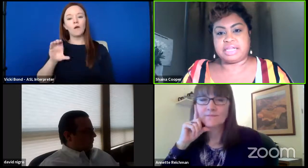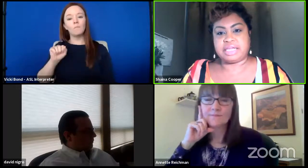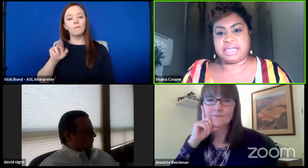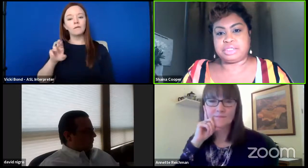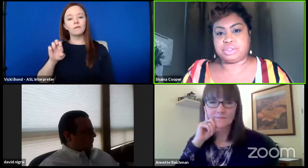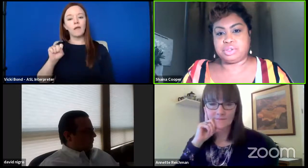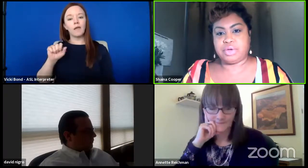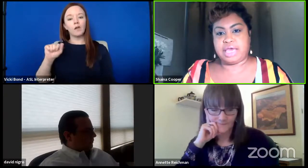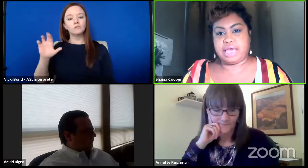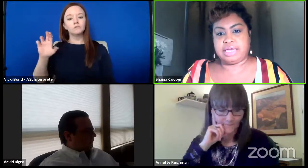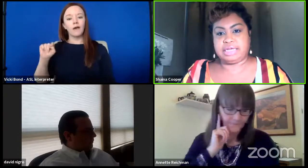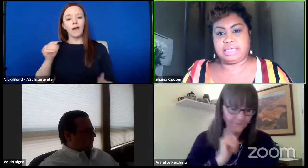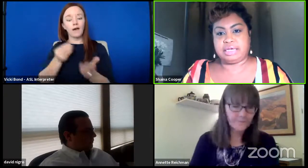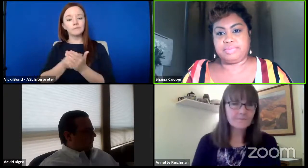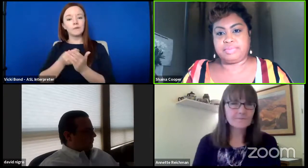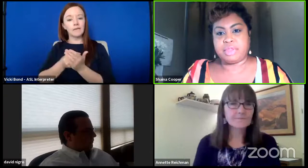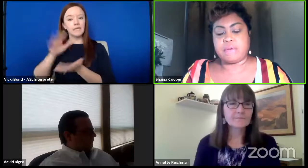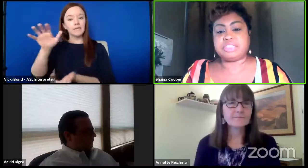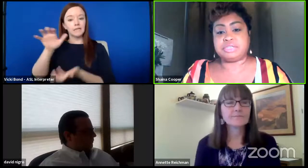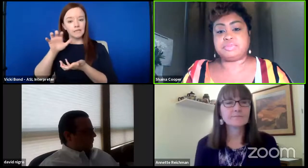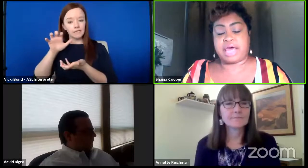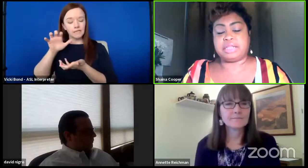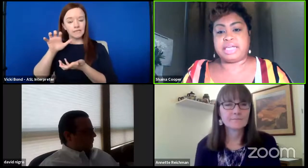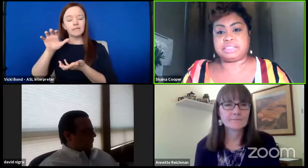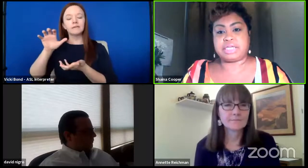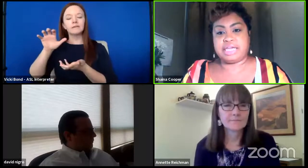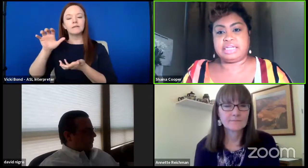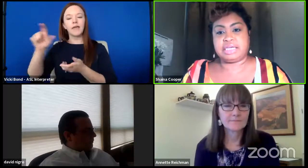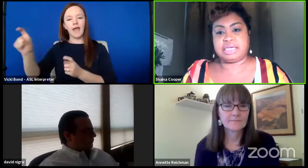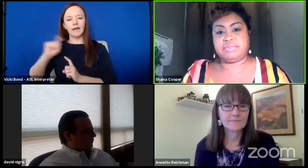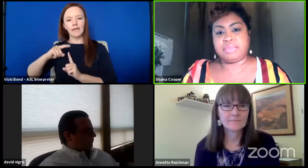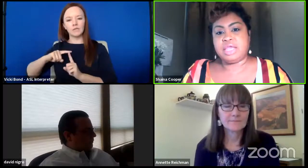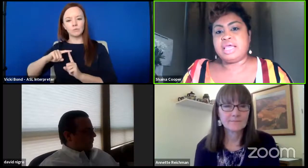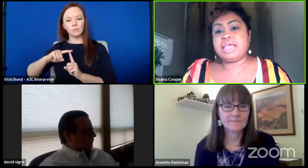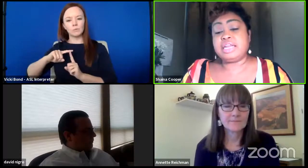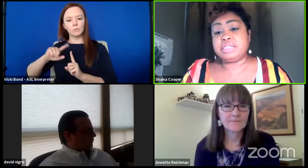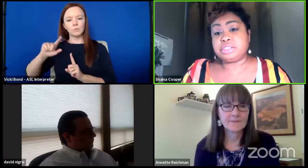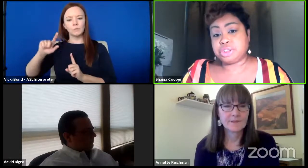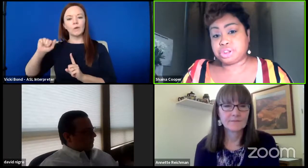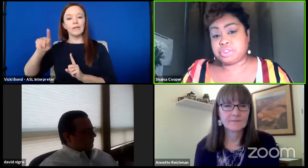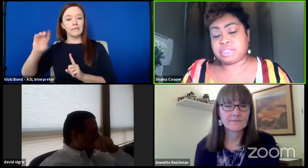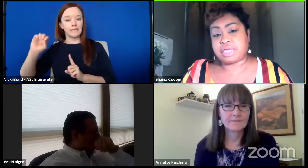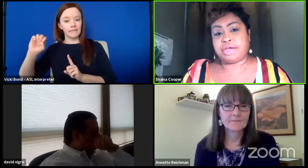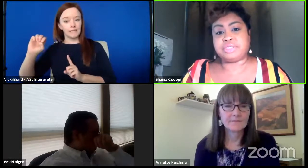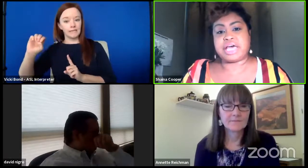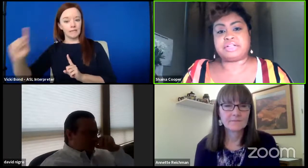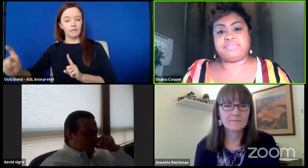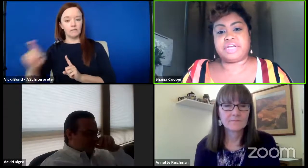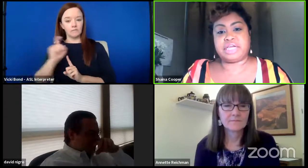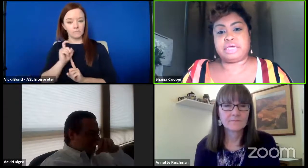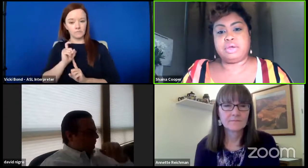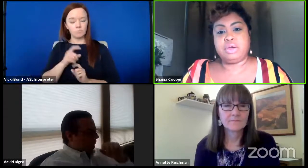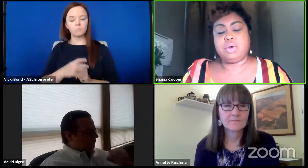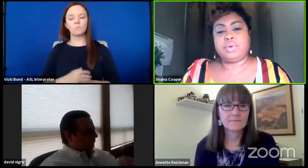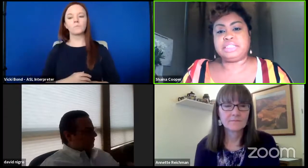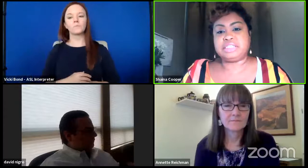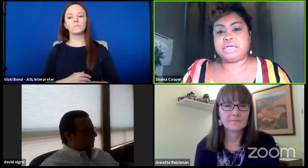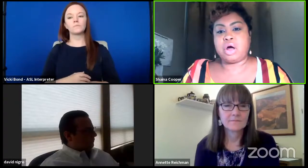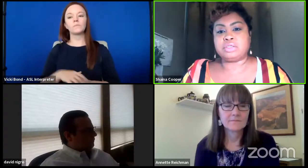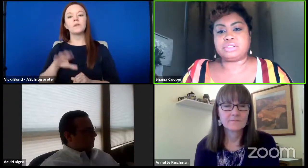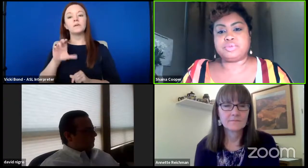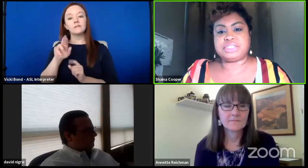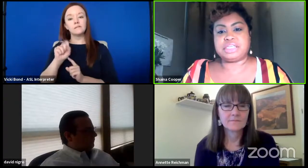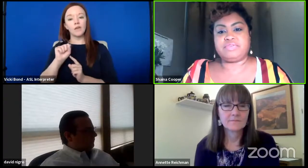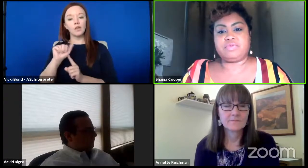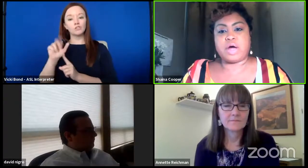that was allocated to ADE. Allocated to ADE. In addition to the CARES Act funding, we